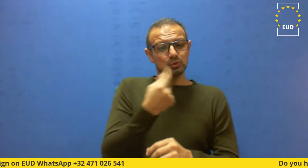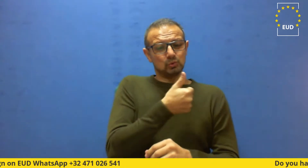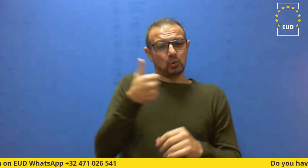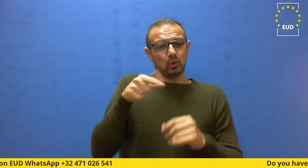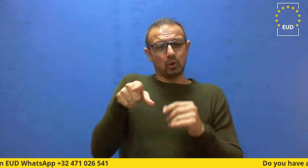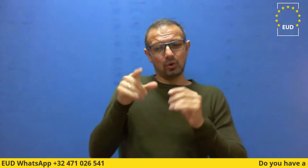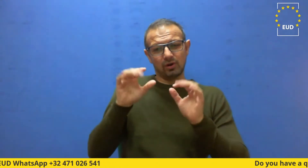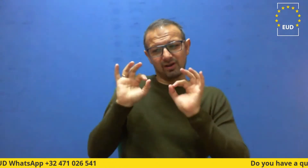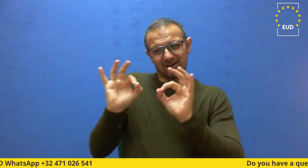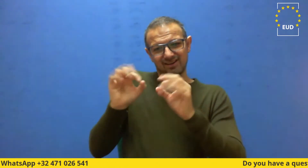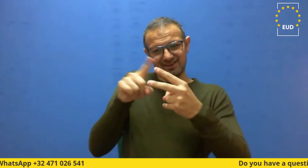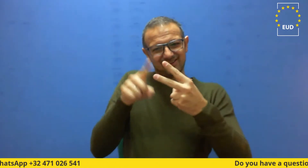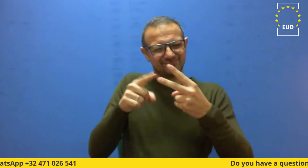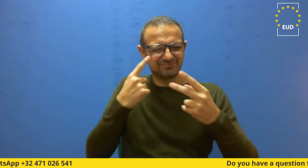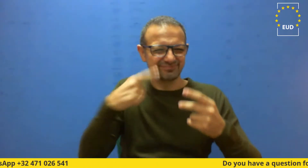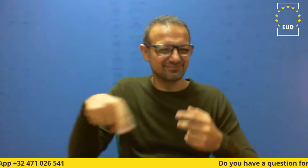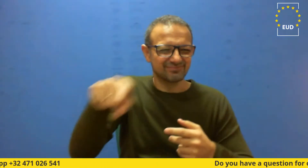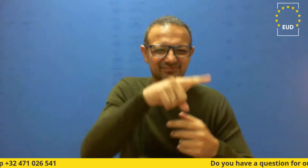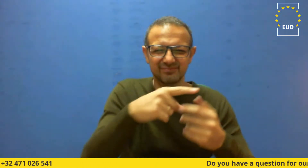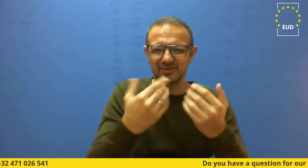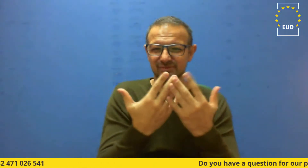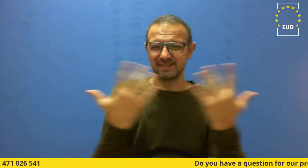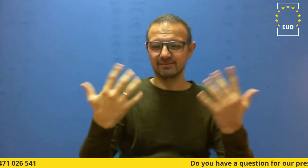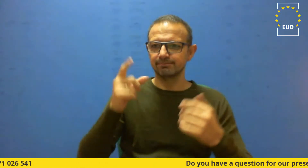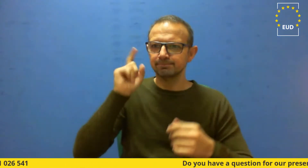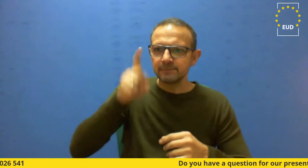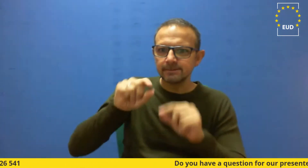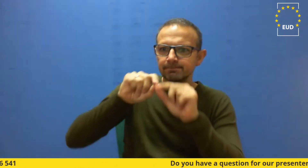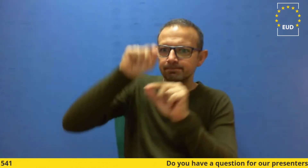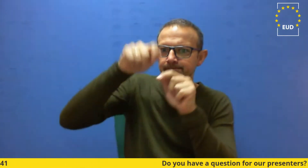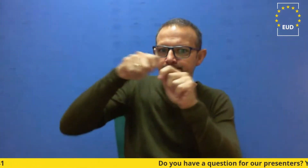should be at least 1/6 of the screen in size.